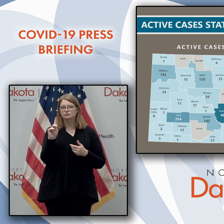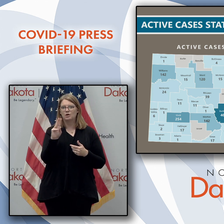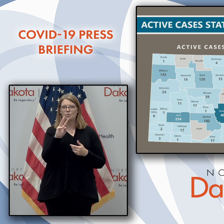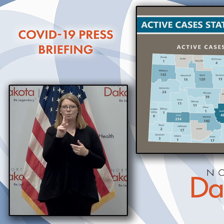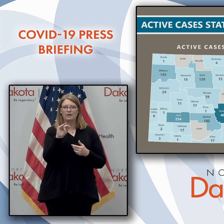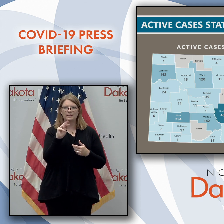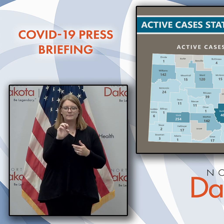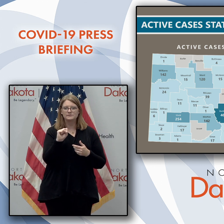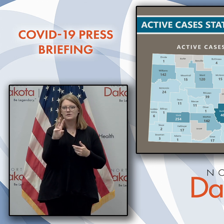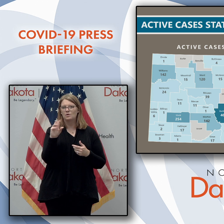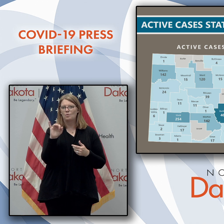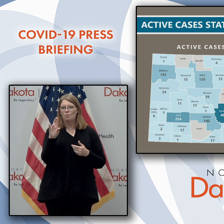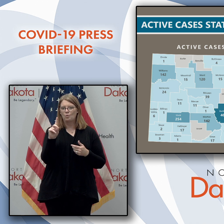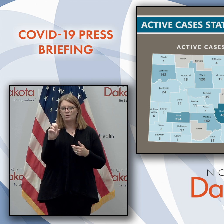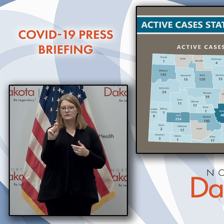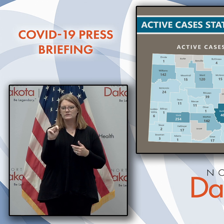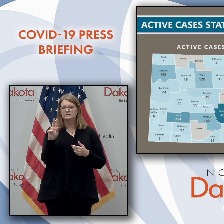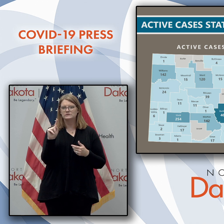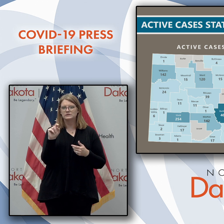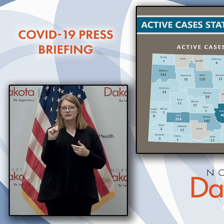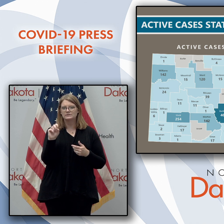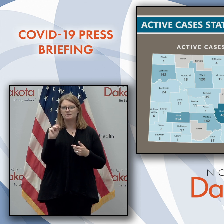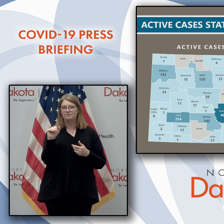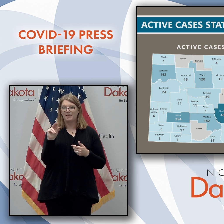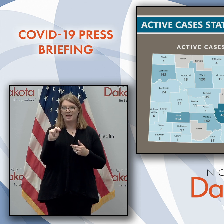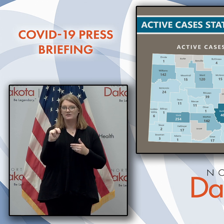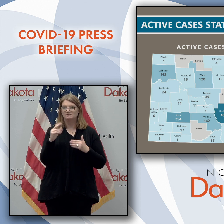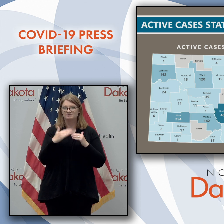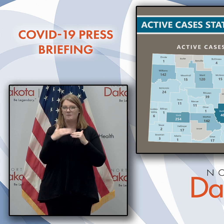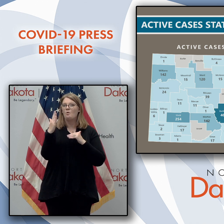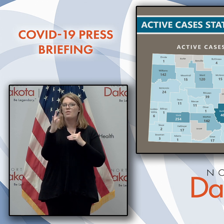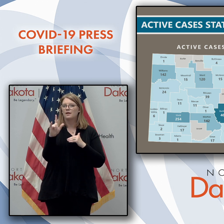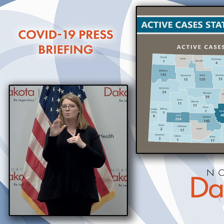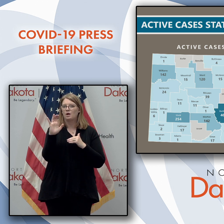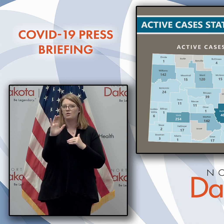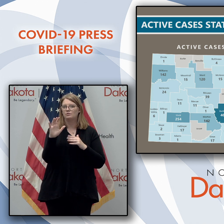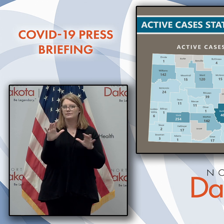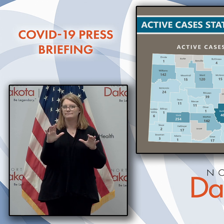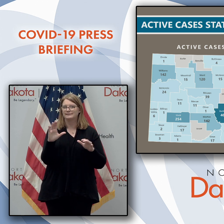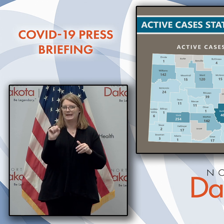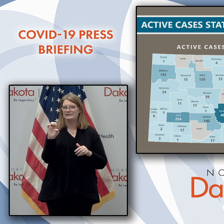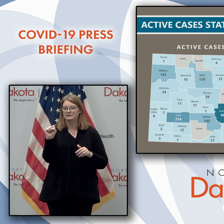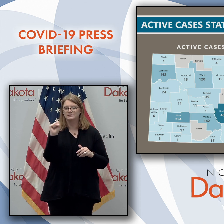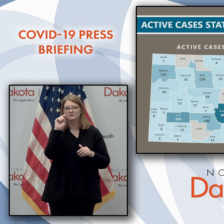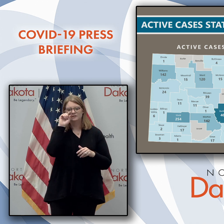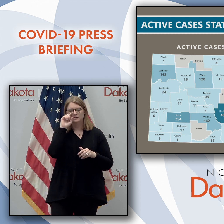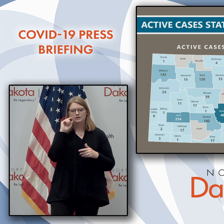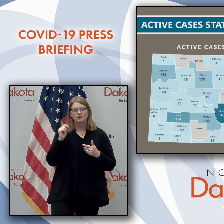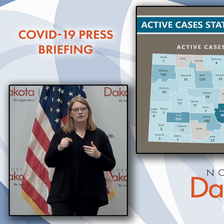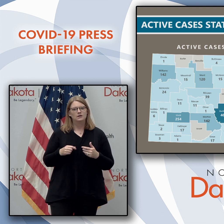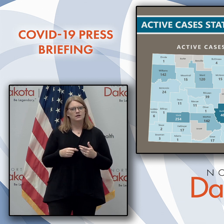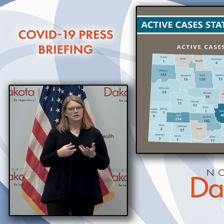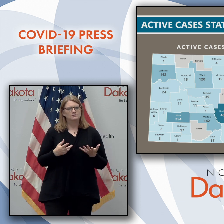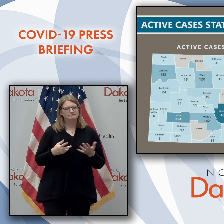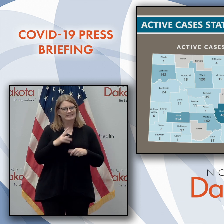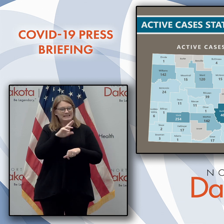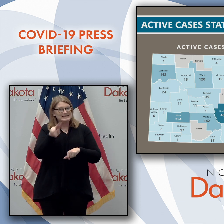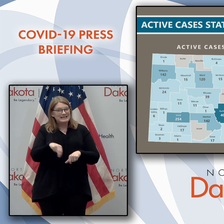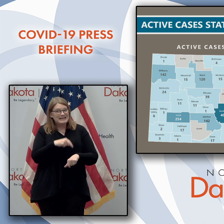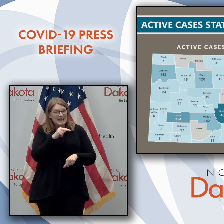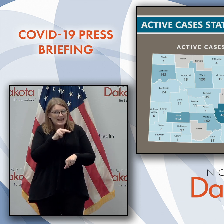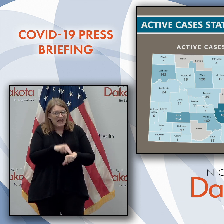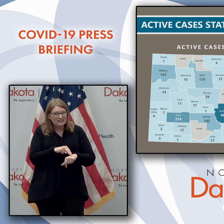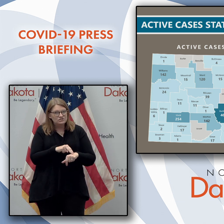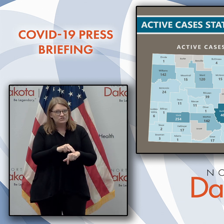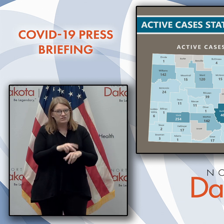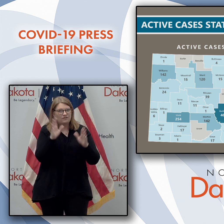Williams, Ward, and Stutzman, with all more than 100 active cases. There has been a lot of focus in the national media lately